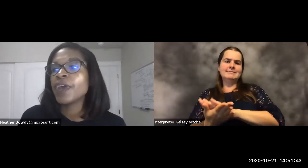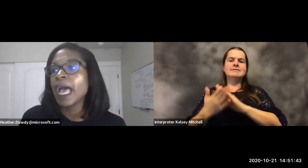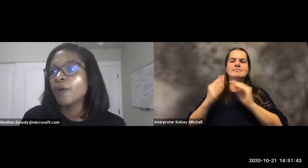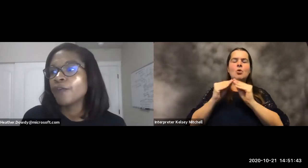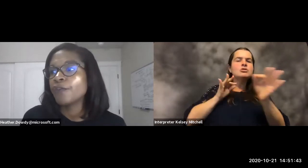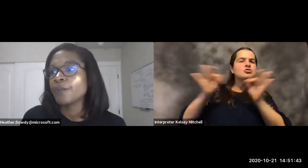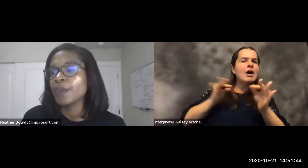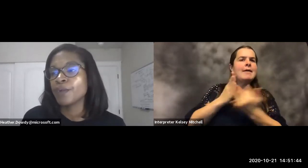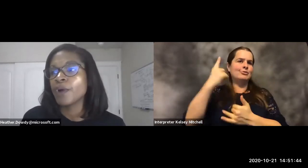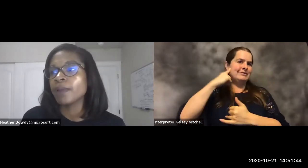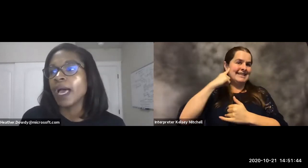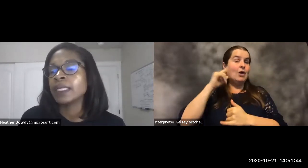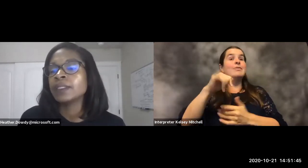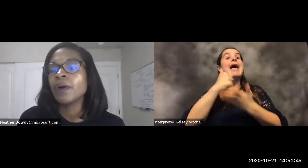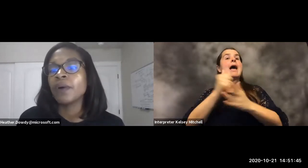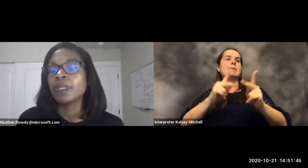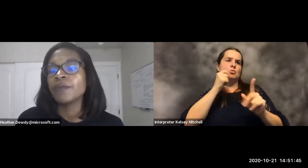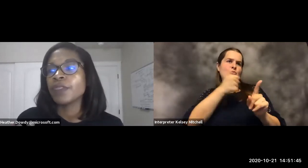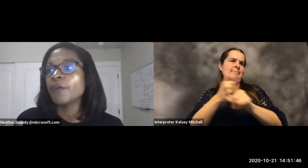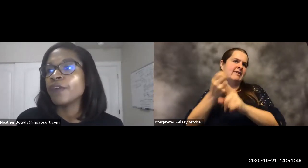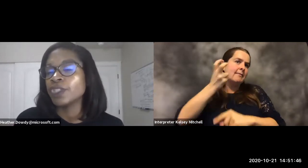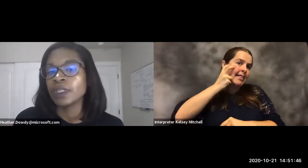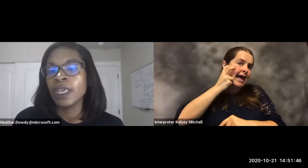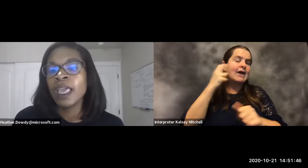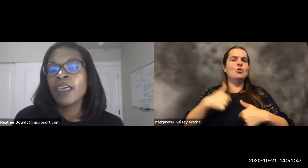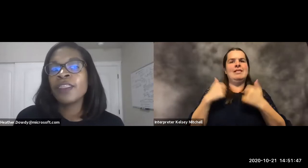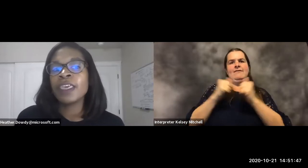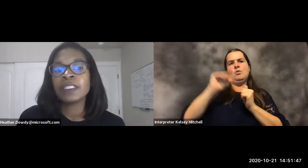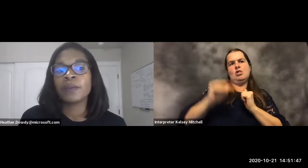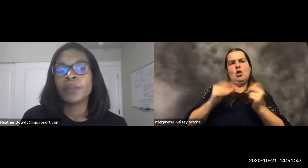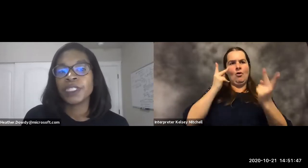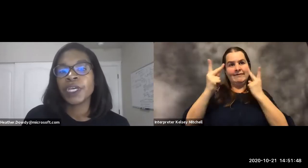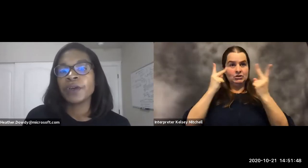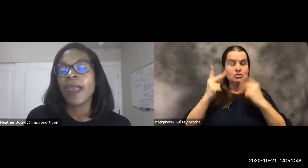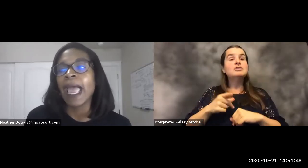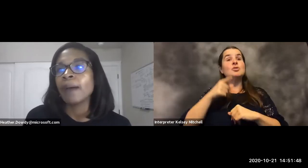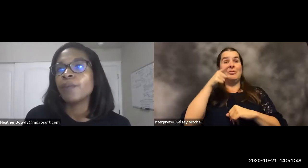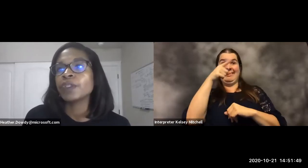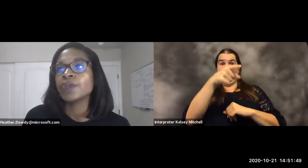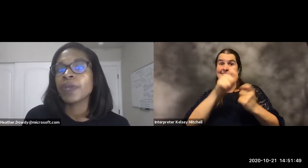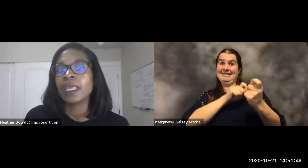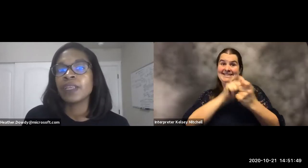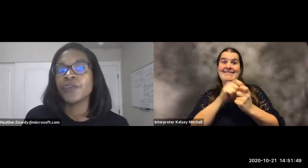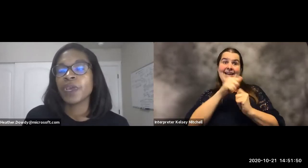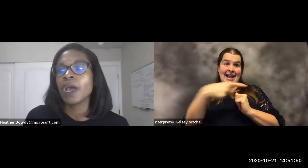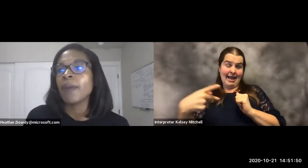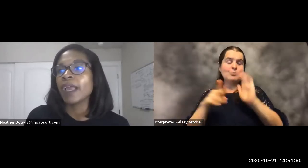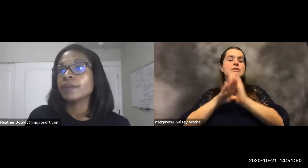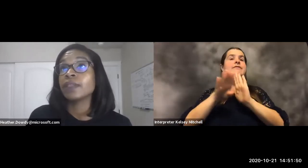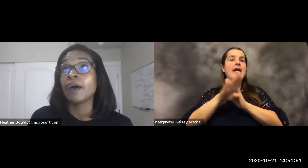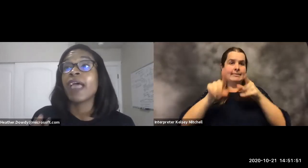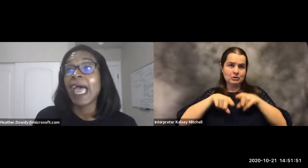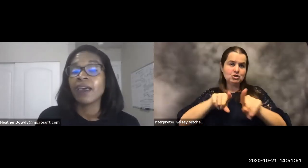It's very helpful for people who are blind or live with low vision. This particular app was created during